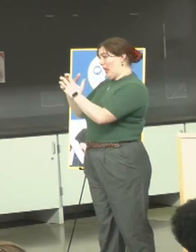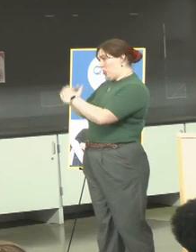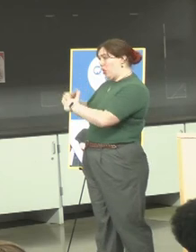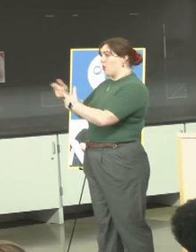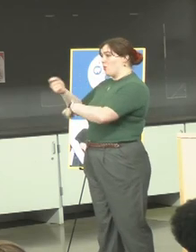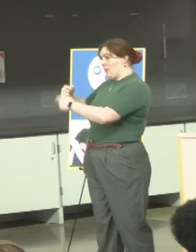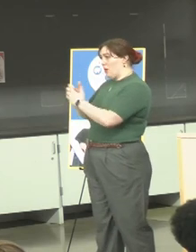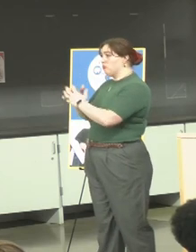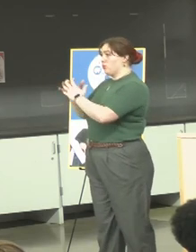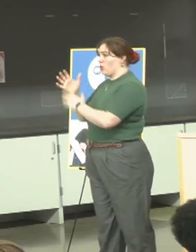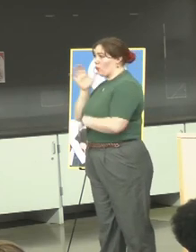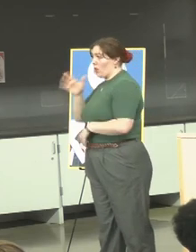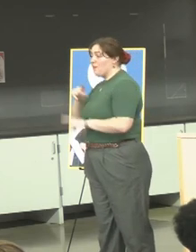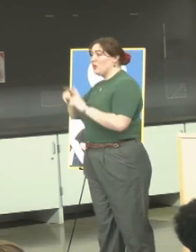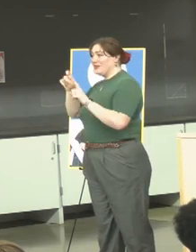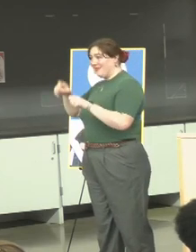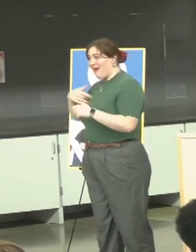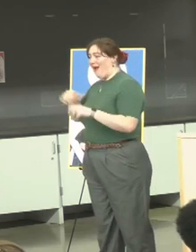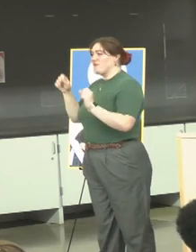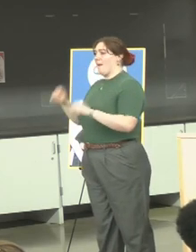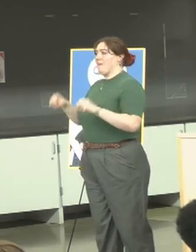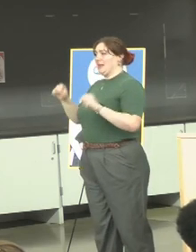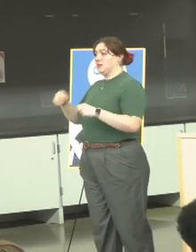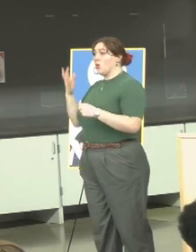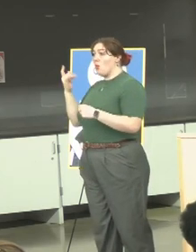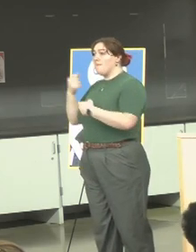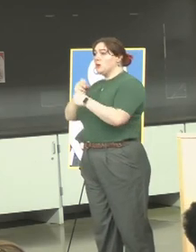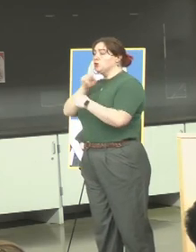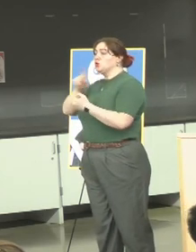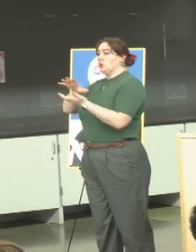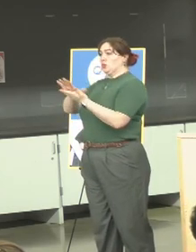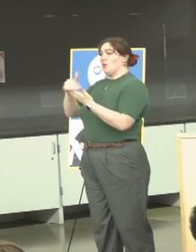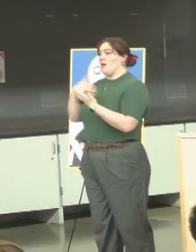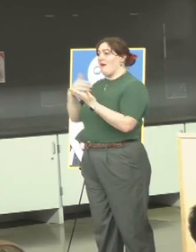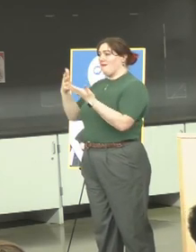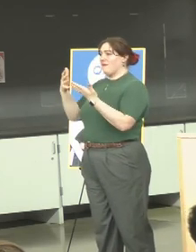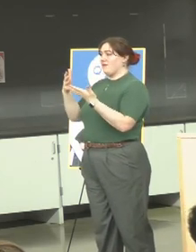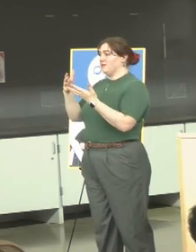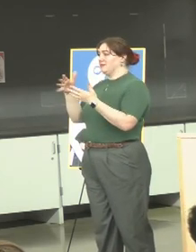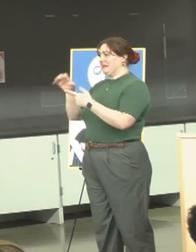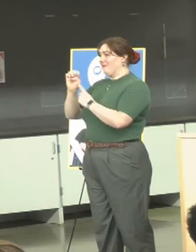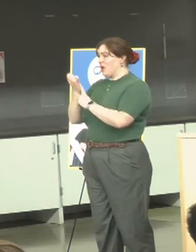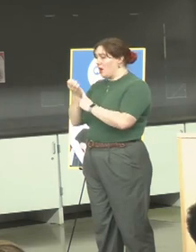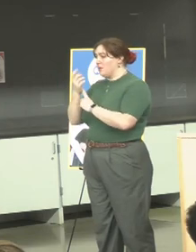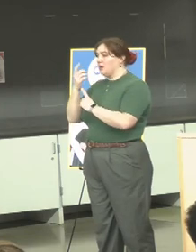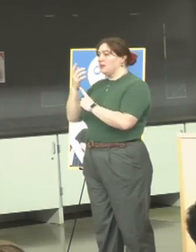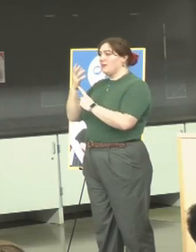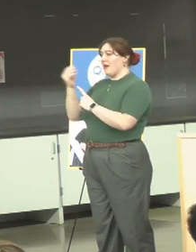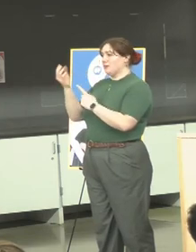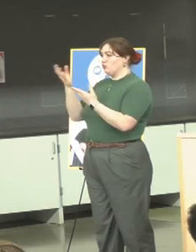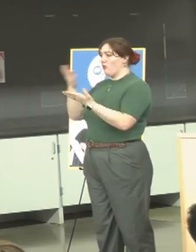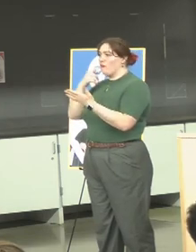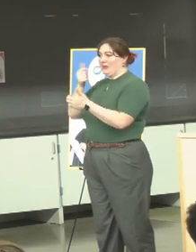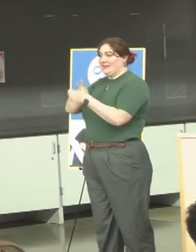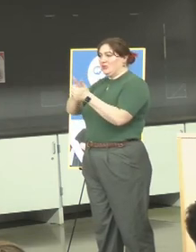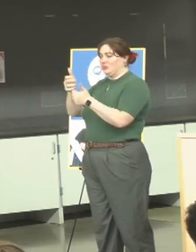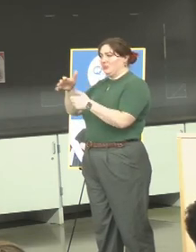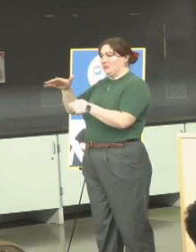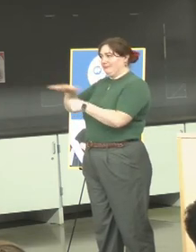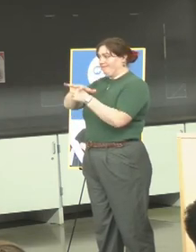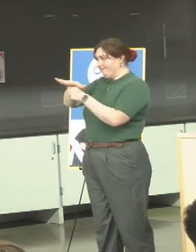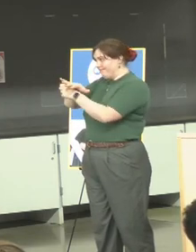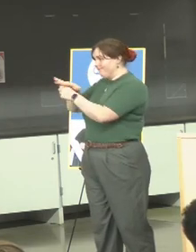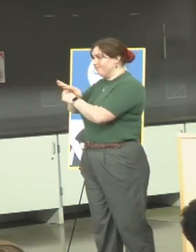to have the capacity so each school has the learning environment that can offer this comprehensive services in each neighborhood. And so we will still